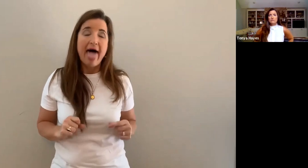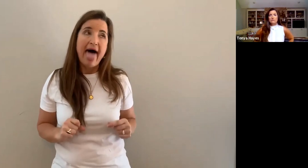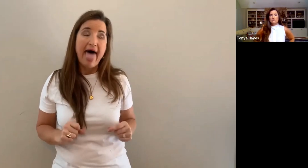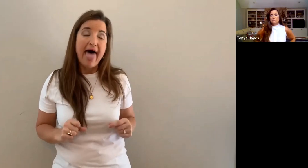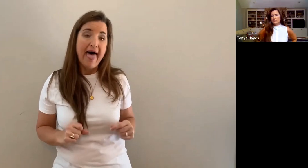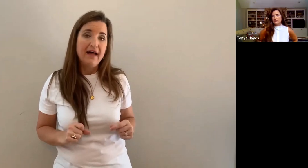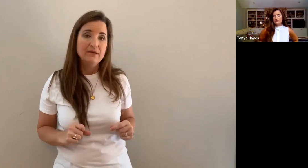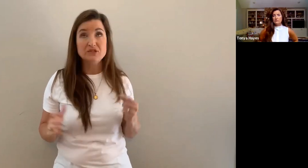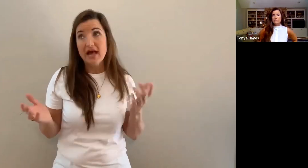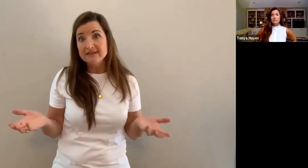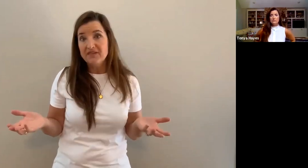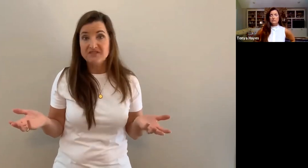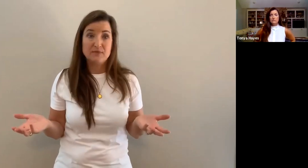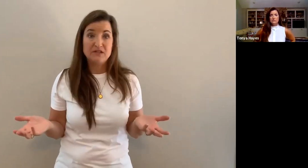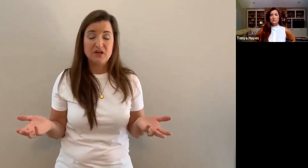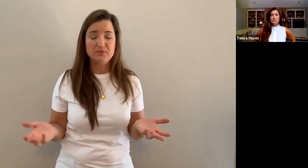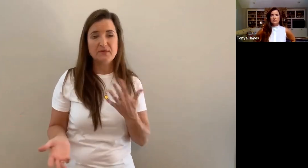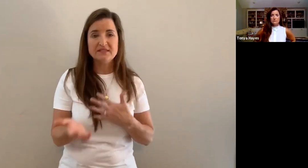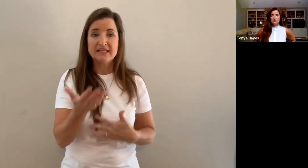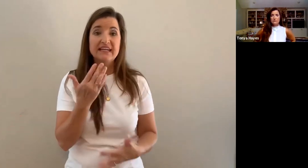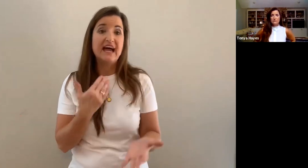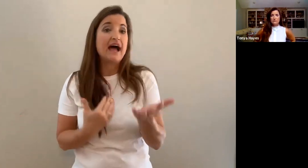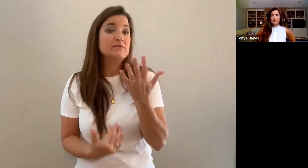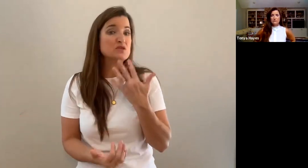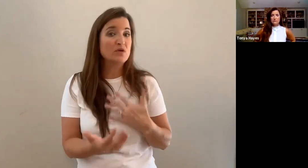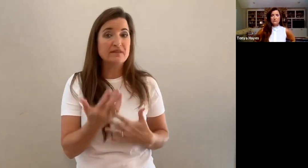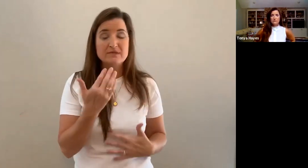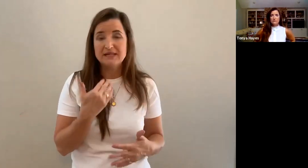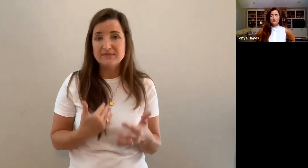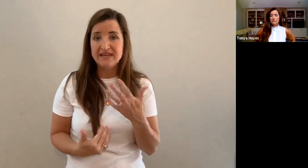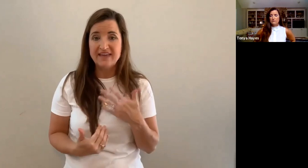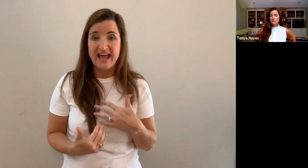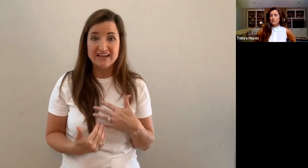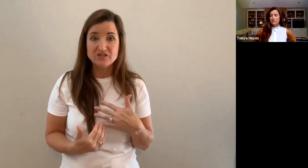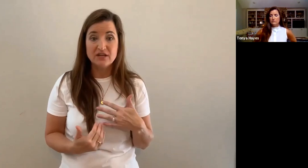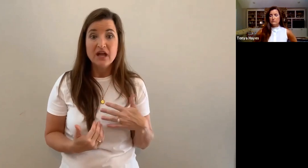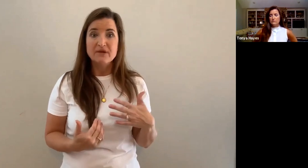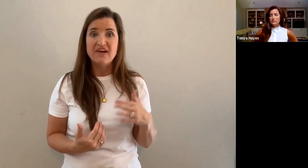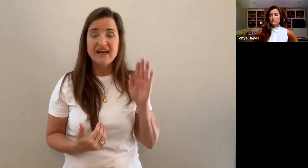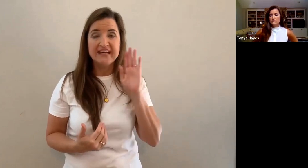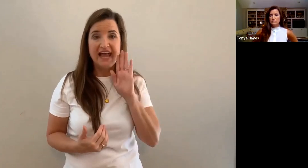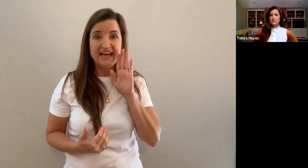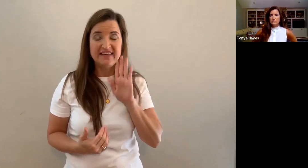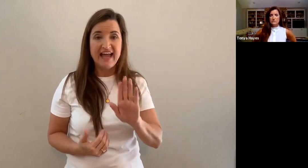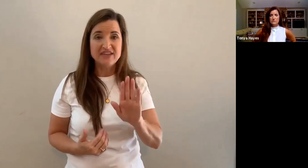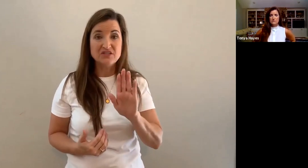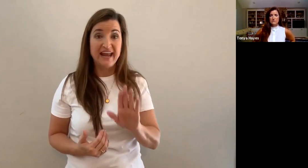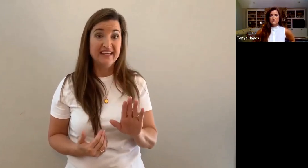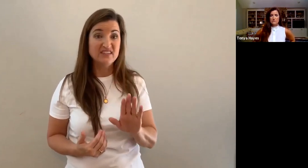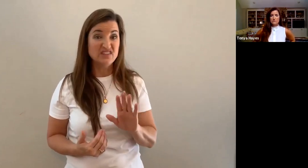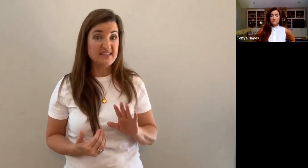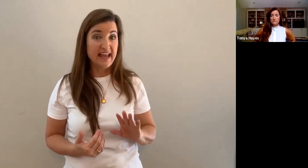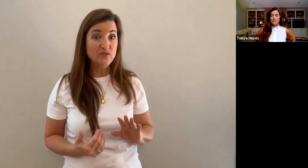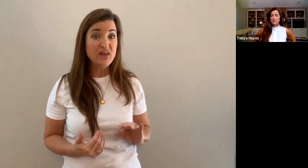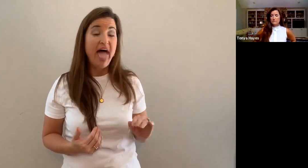do, which I love as a speech therapist because again, I'm just wanting them to imitate that action. But if I can add the action